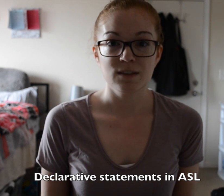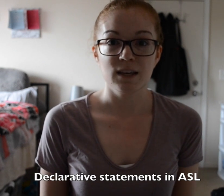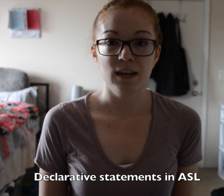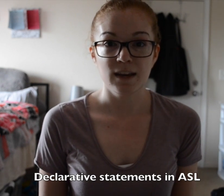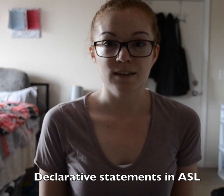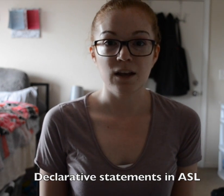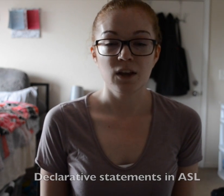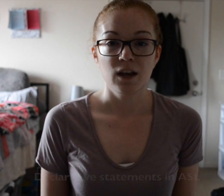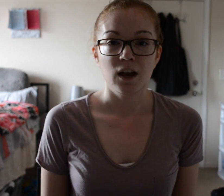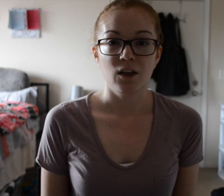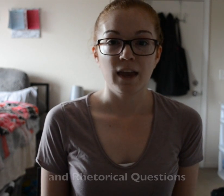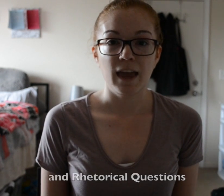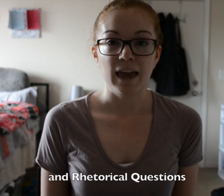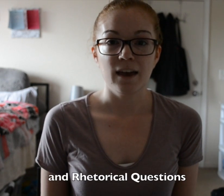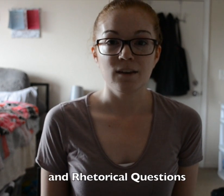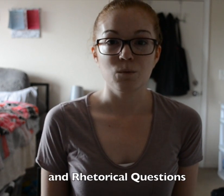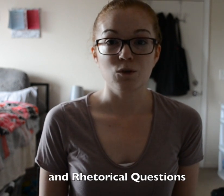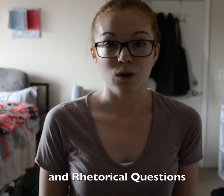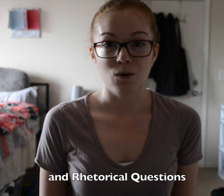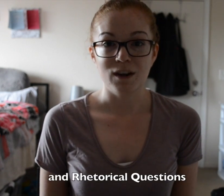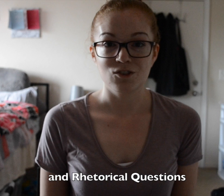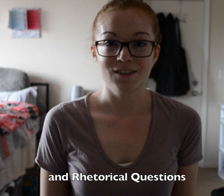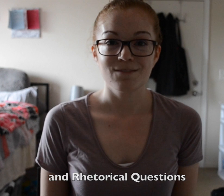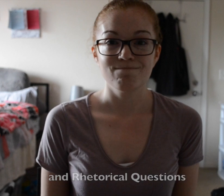in ASL, and rhetorical questions.